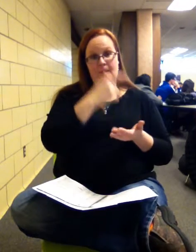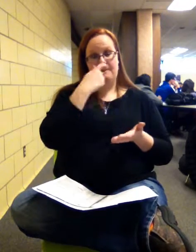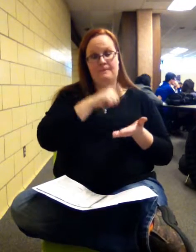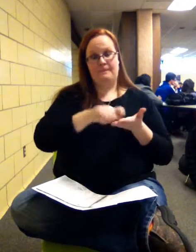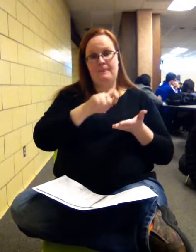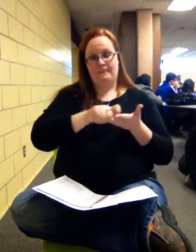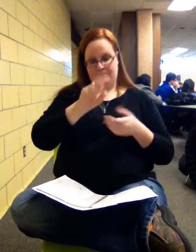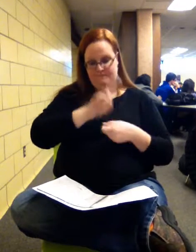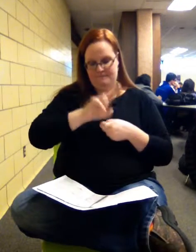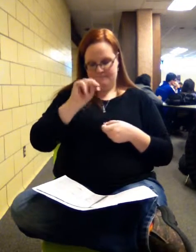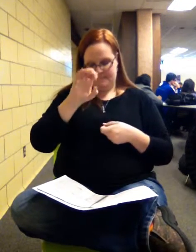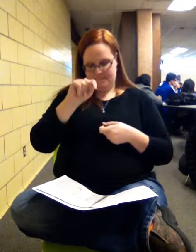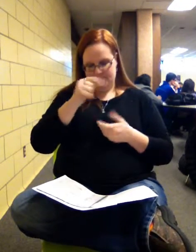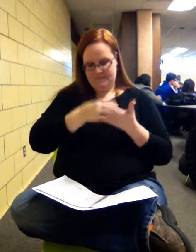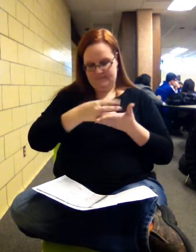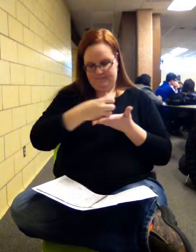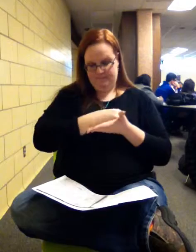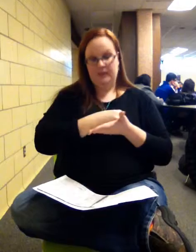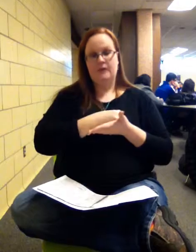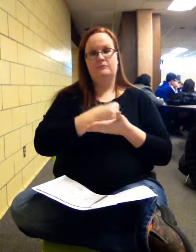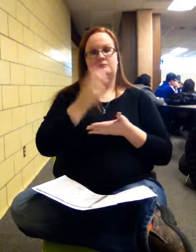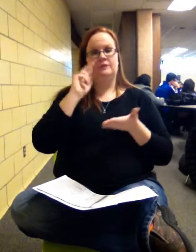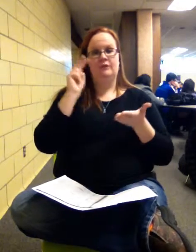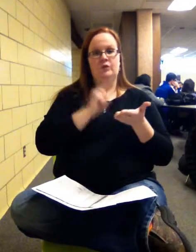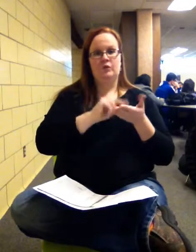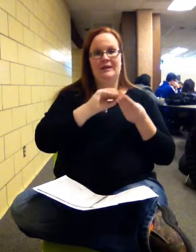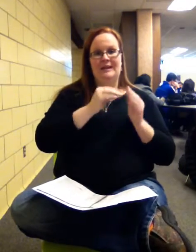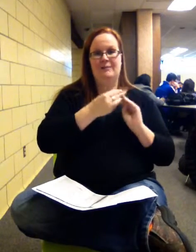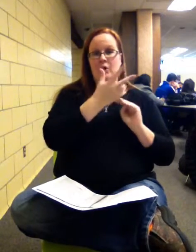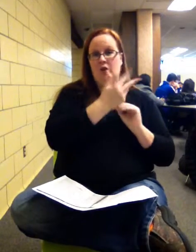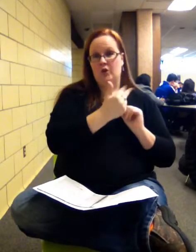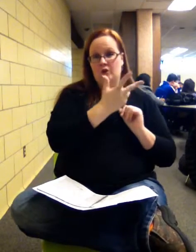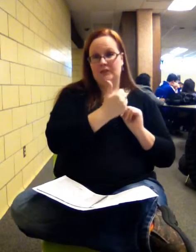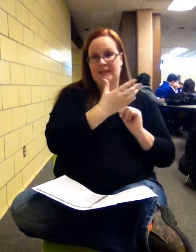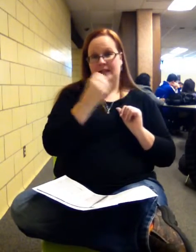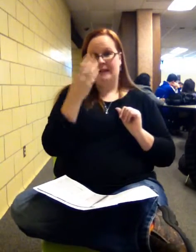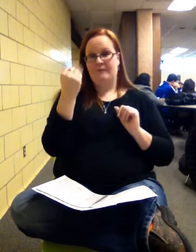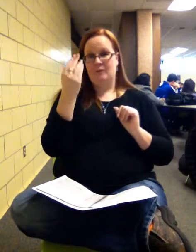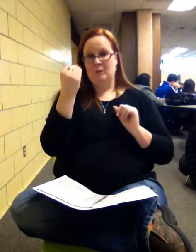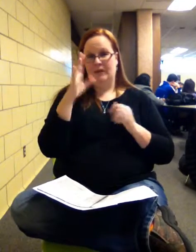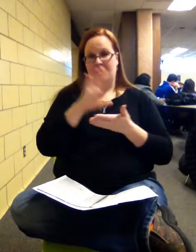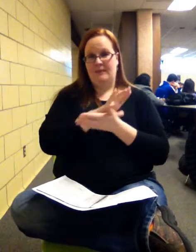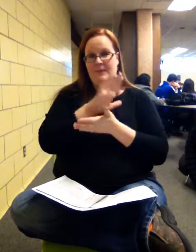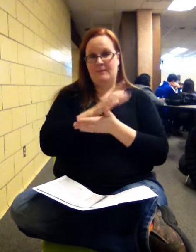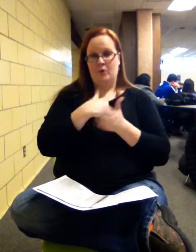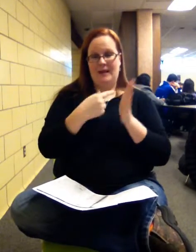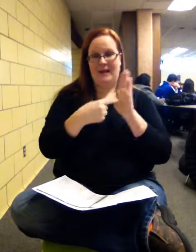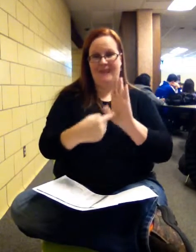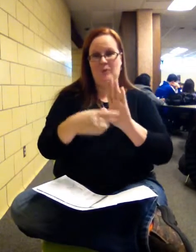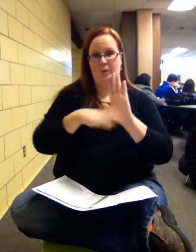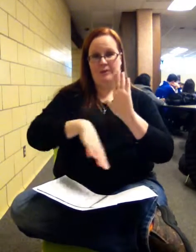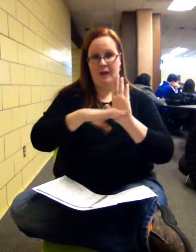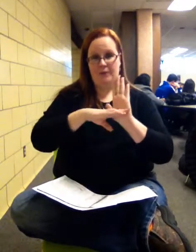net income. If you look at number 14 and 13 on this handout that I gave you, looking down towards the bottom, it